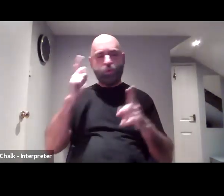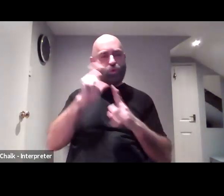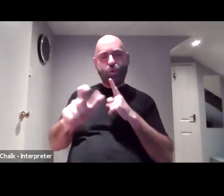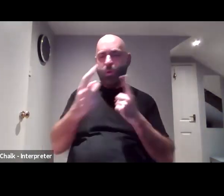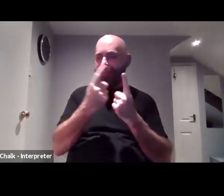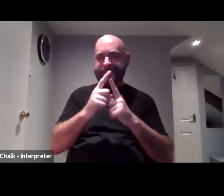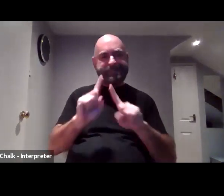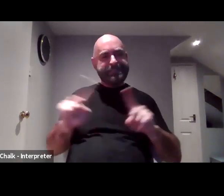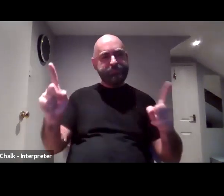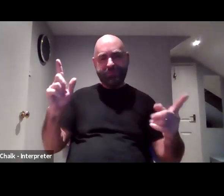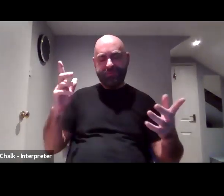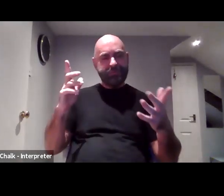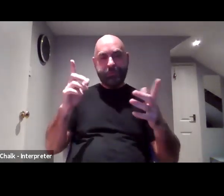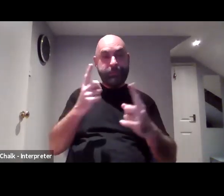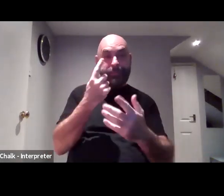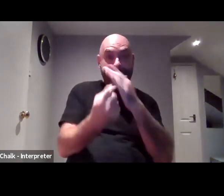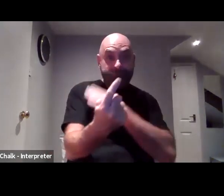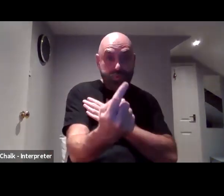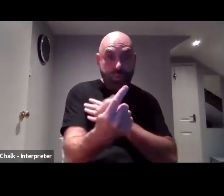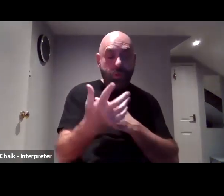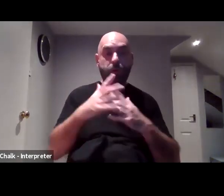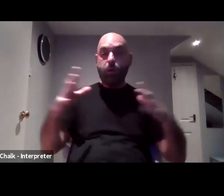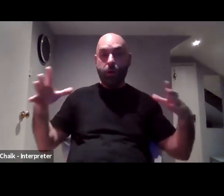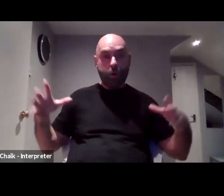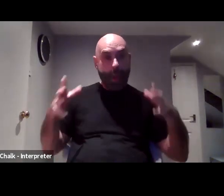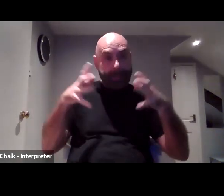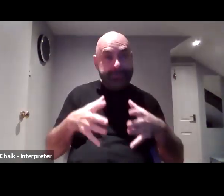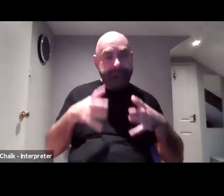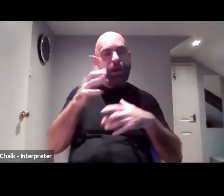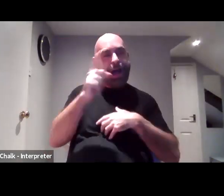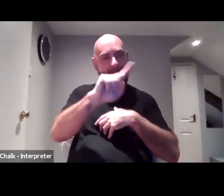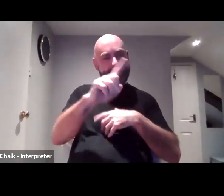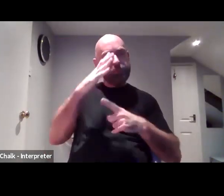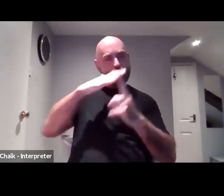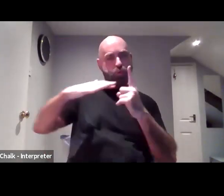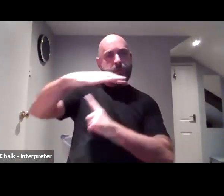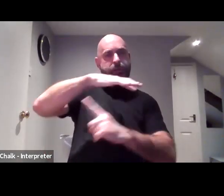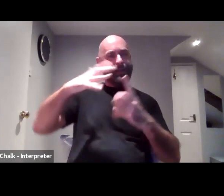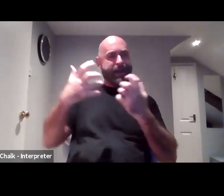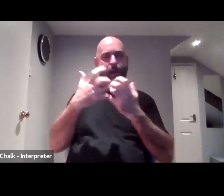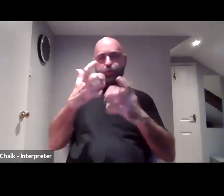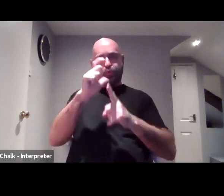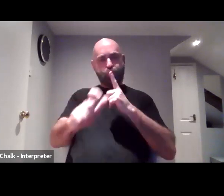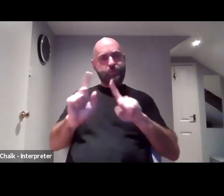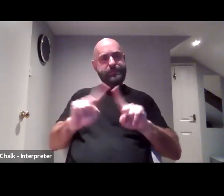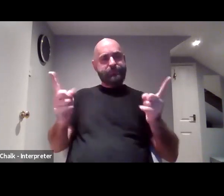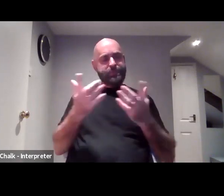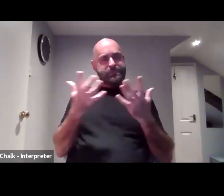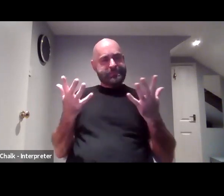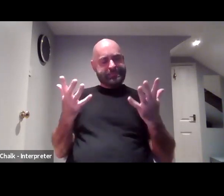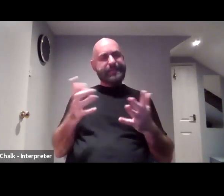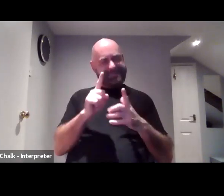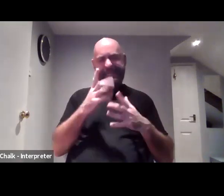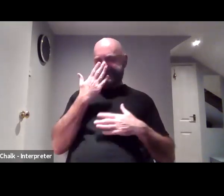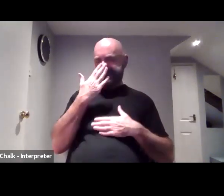differently, individually, collectively, and as a society, to address the growing